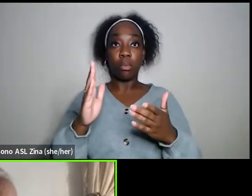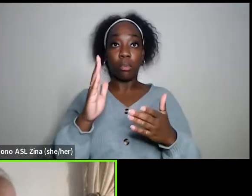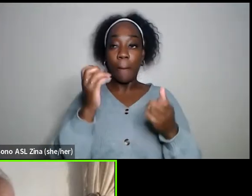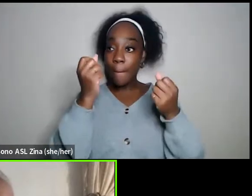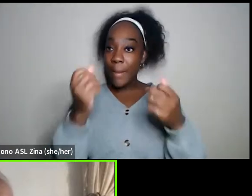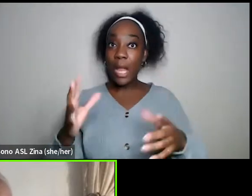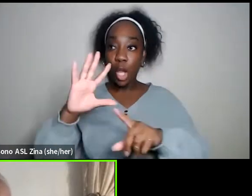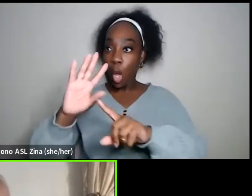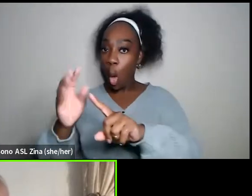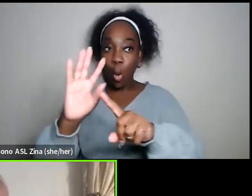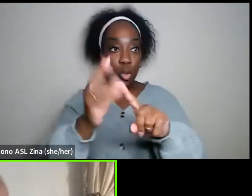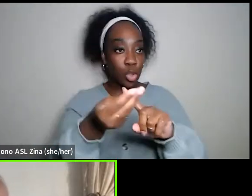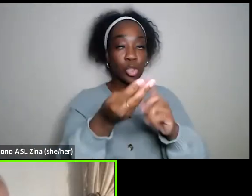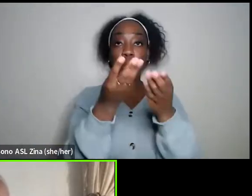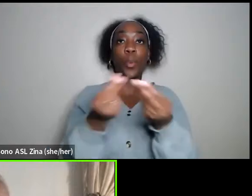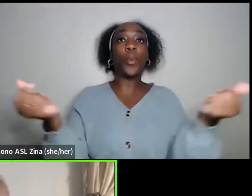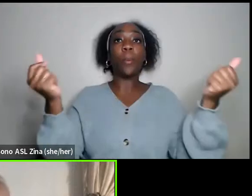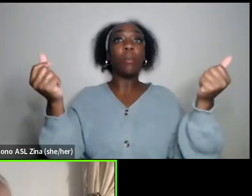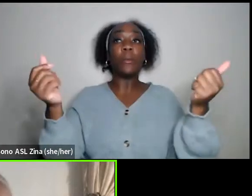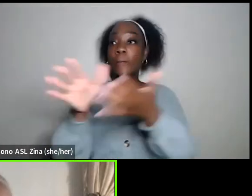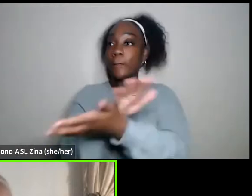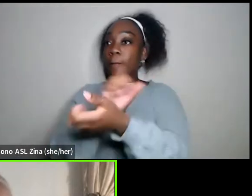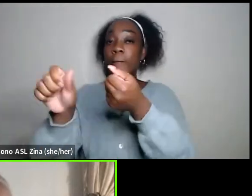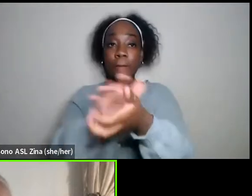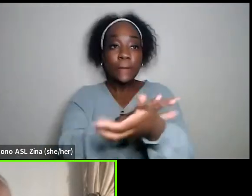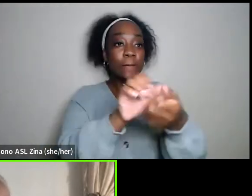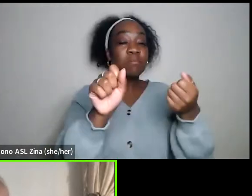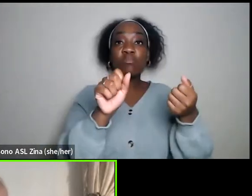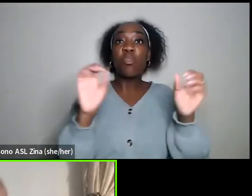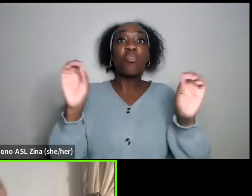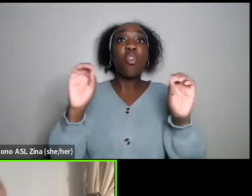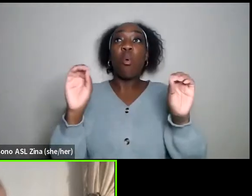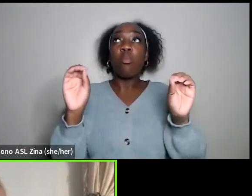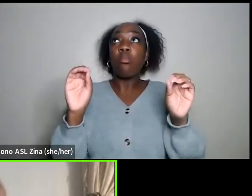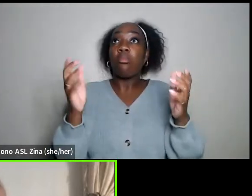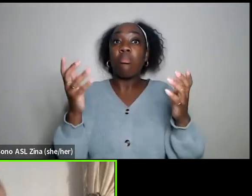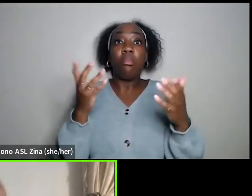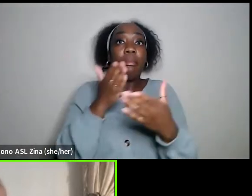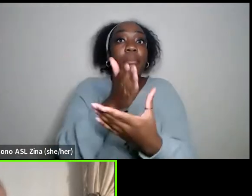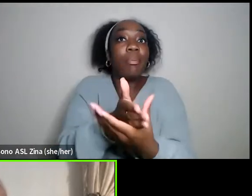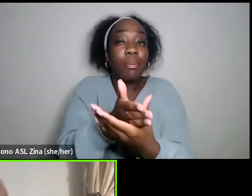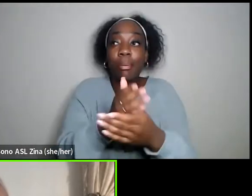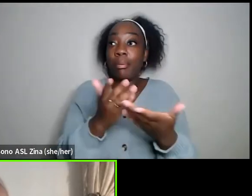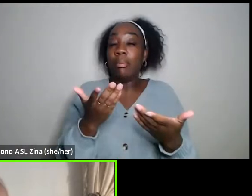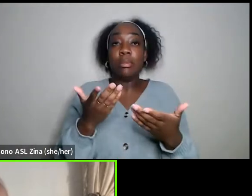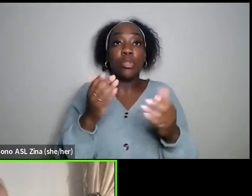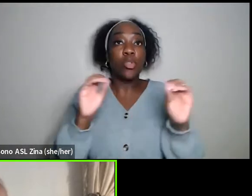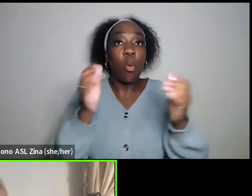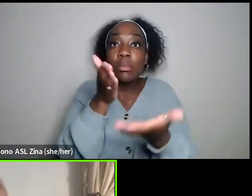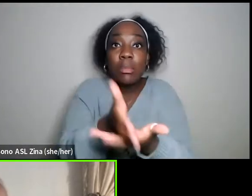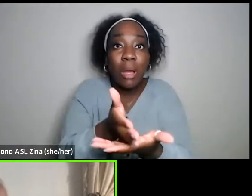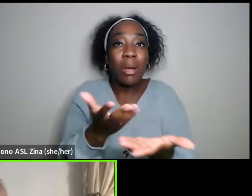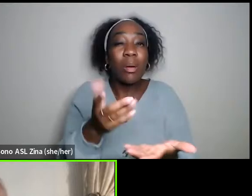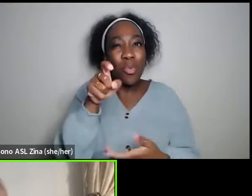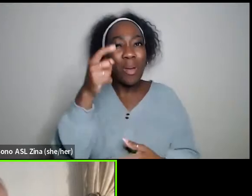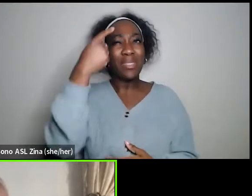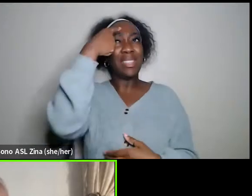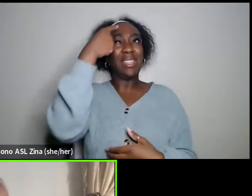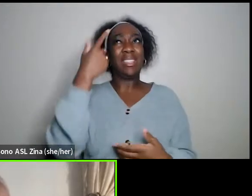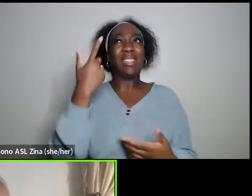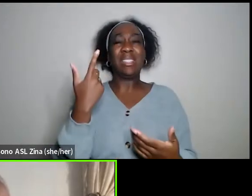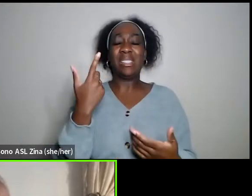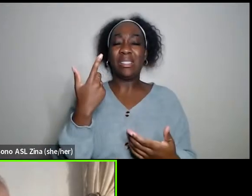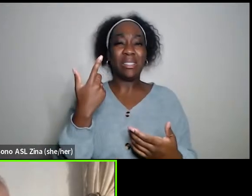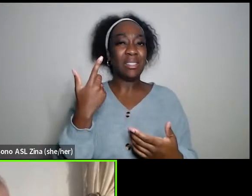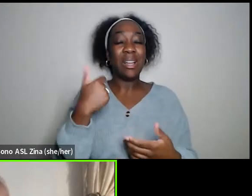earth practically, while no one did anything. So we have to look at that and think about that. And I'm thinking